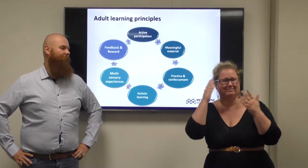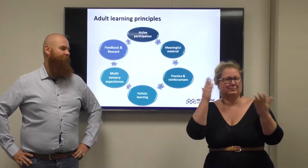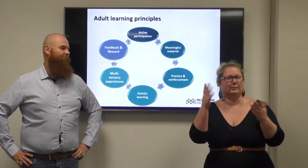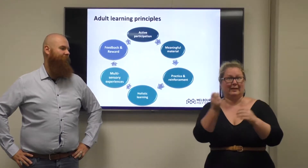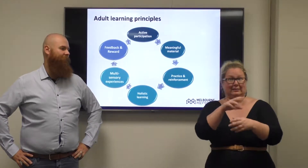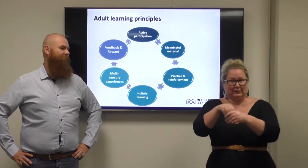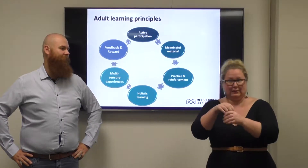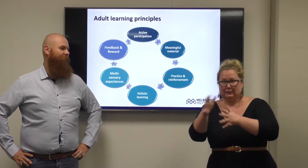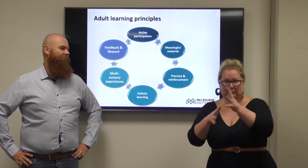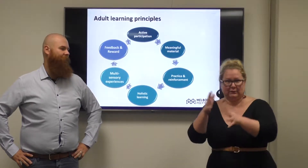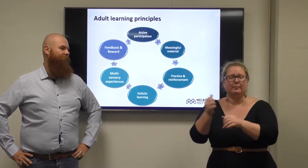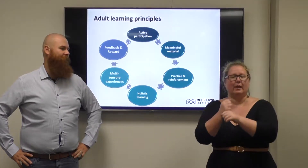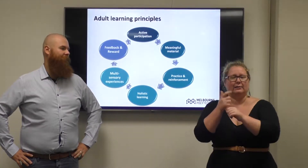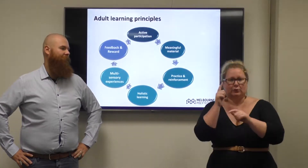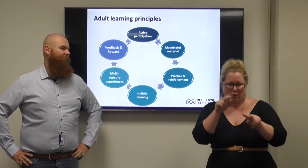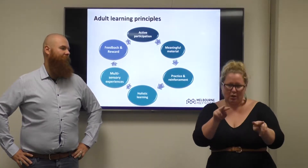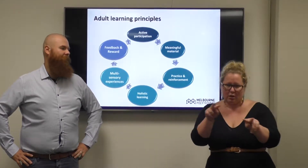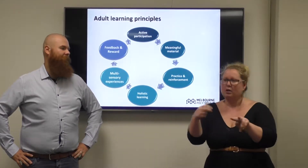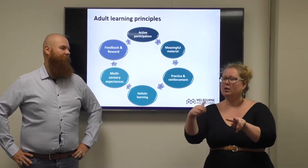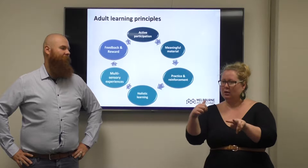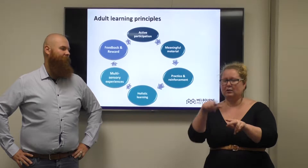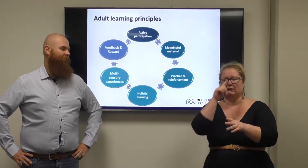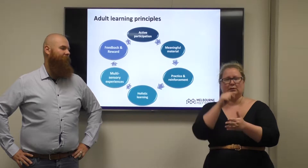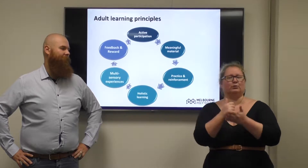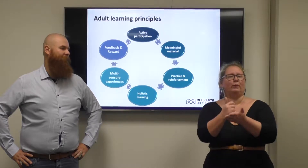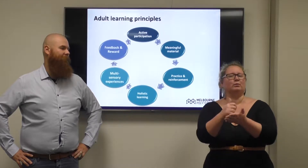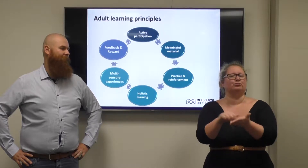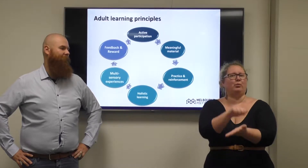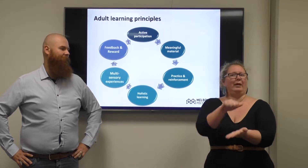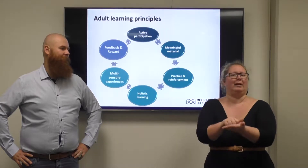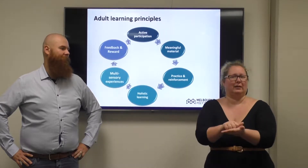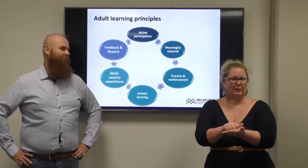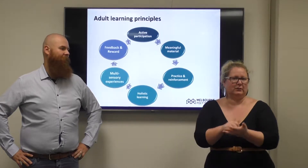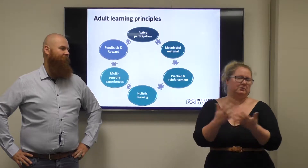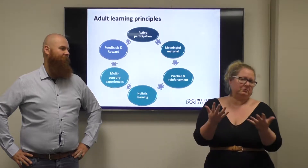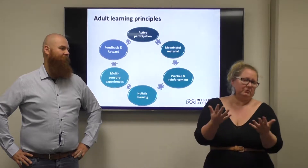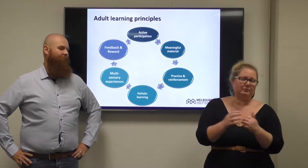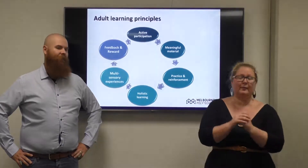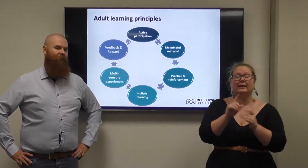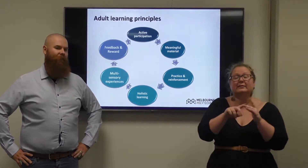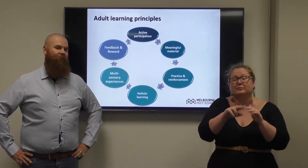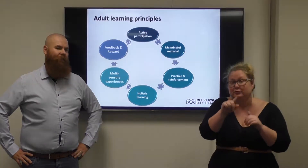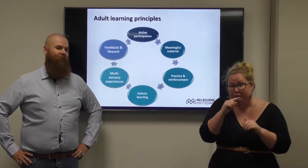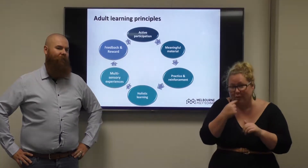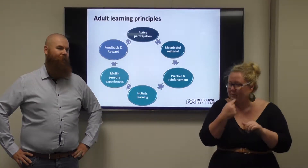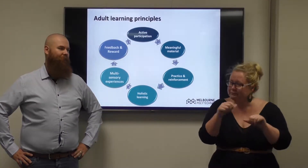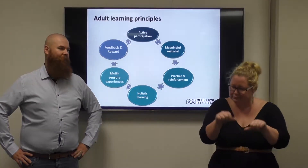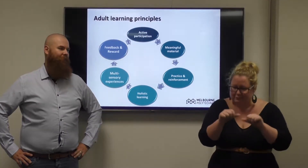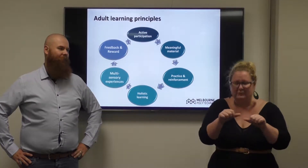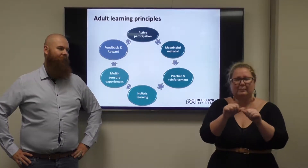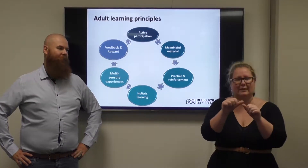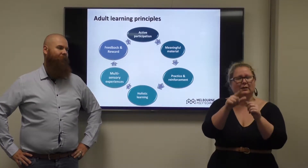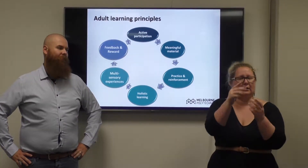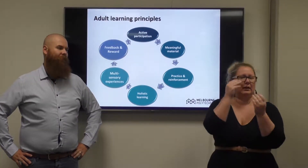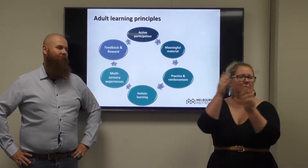you'll improve. Then the teachers will be able to gauge your skills properly. If you're shy, that's